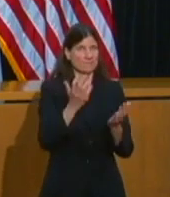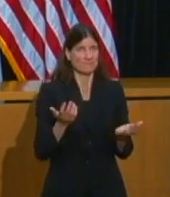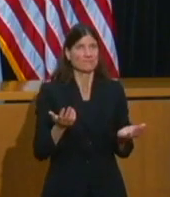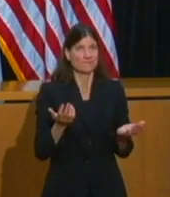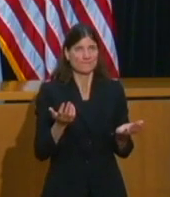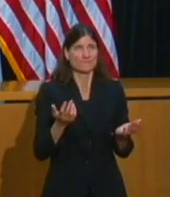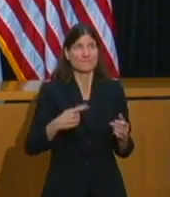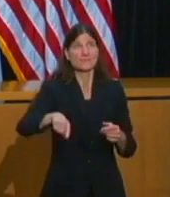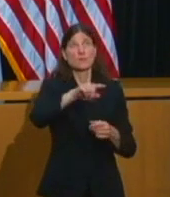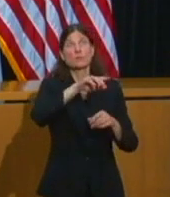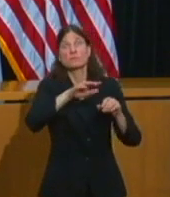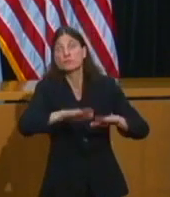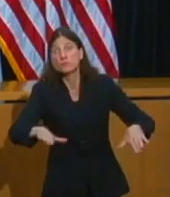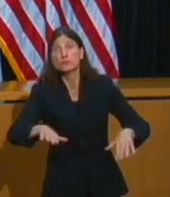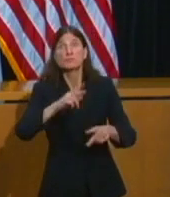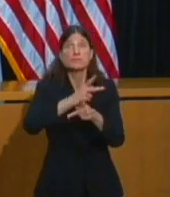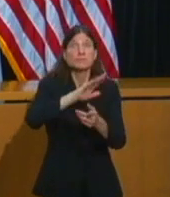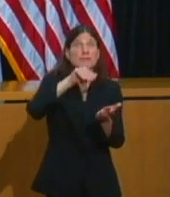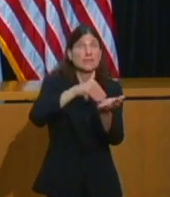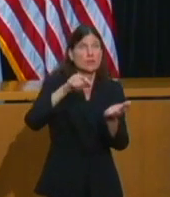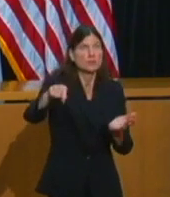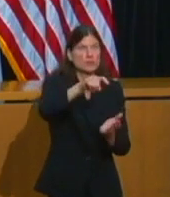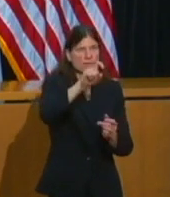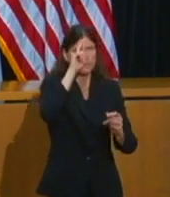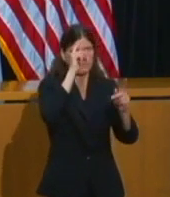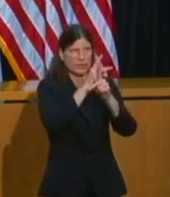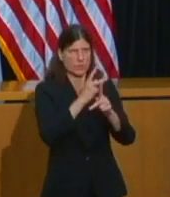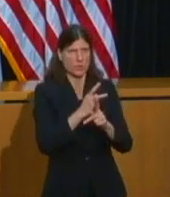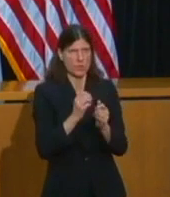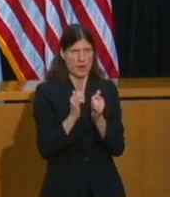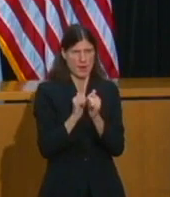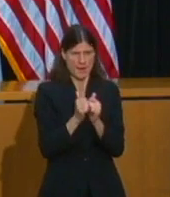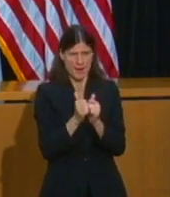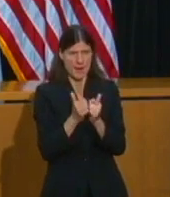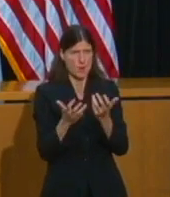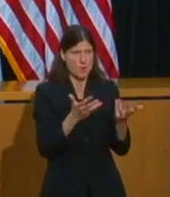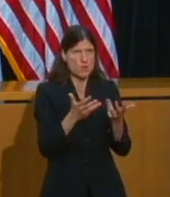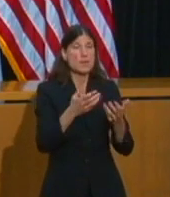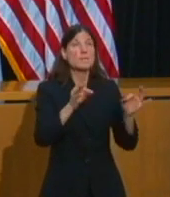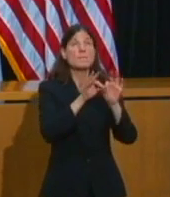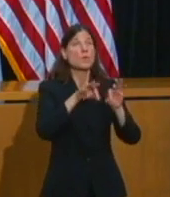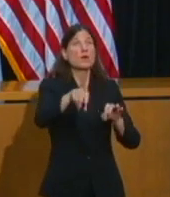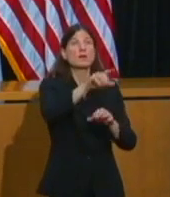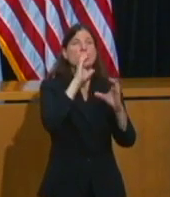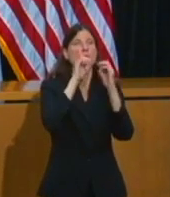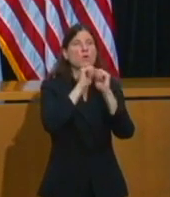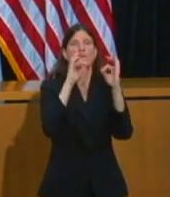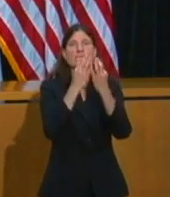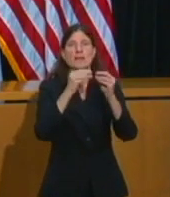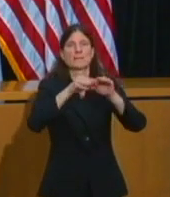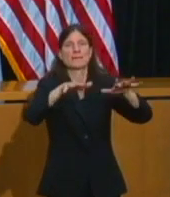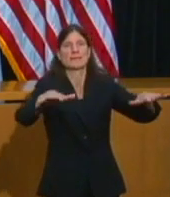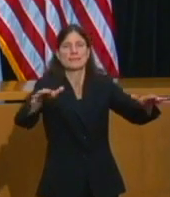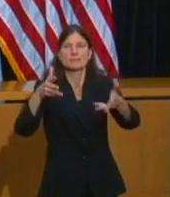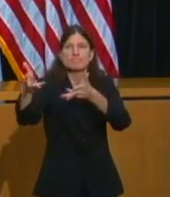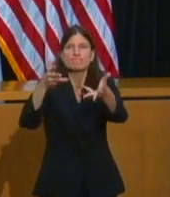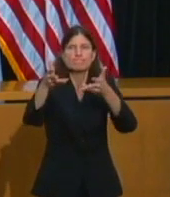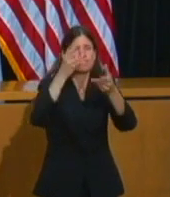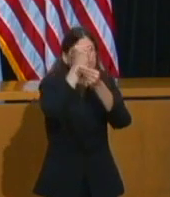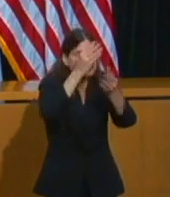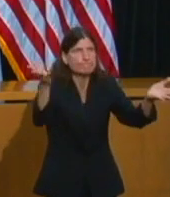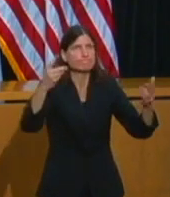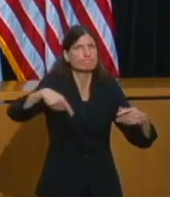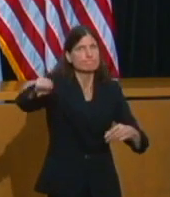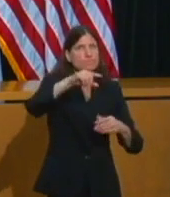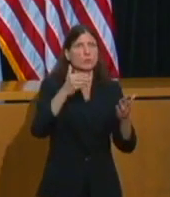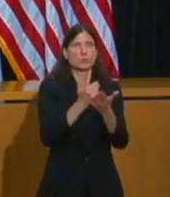new requirements will mean for them. We want providers to have conversations with parents, collaborate on how to put in